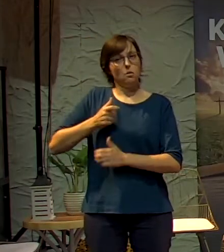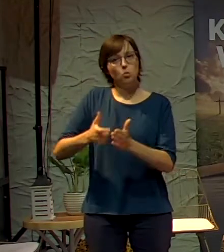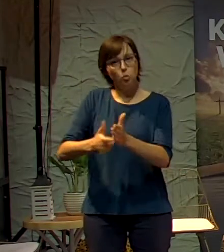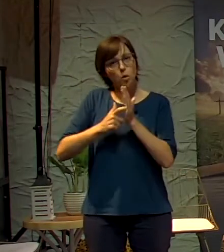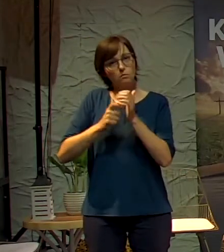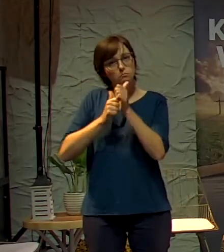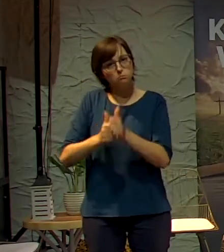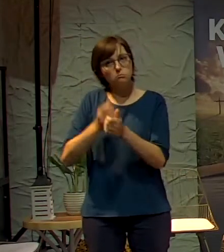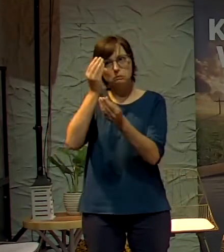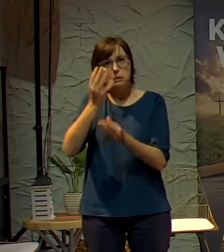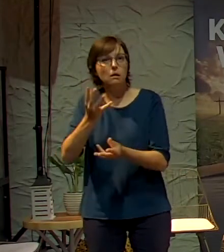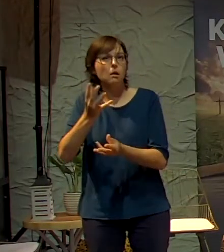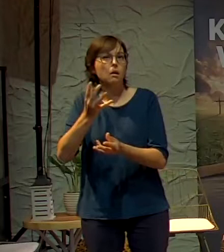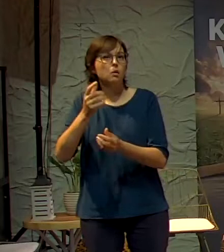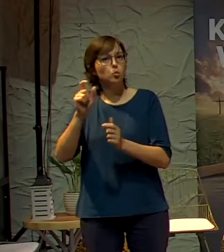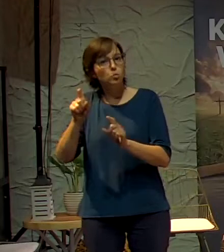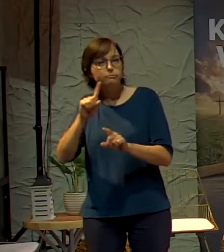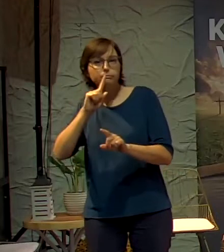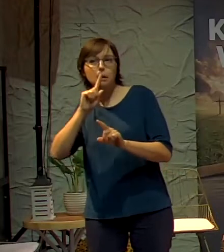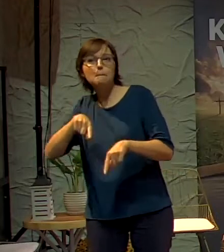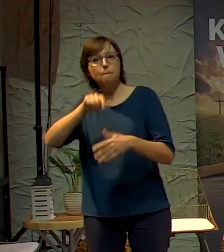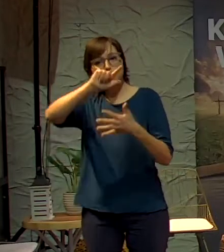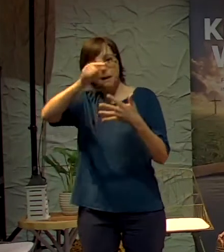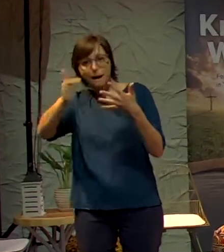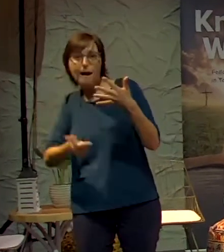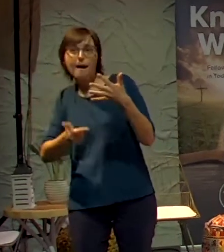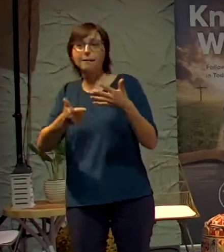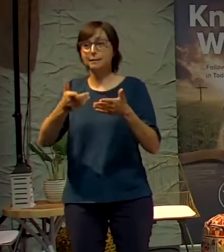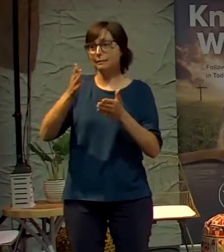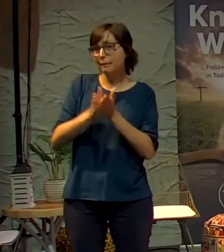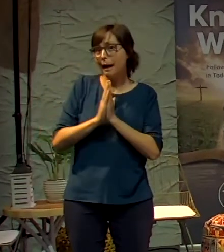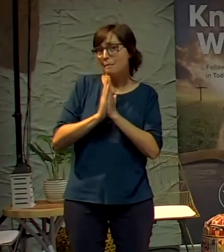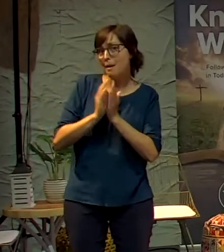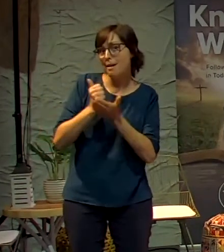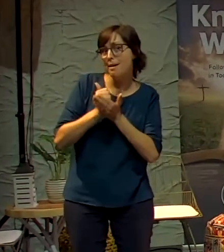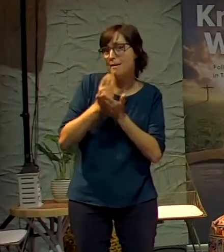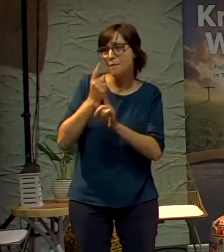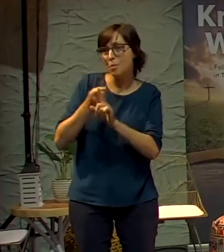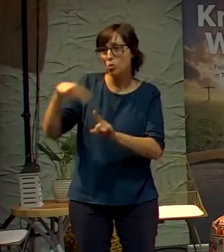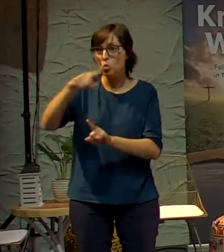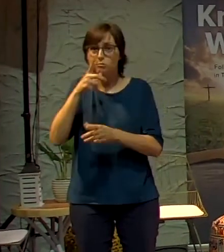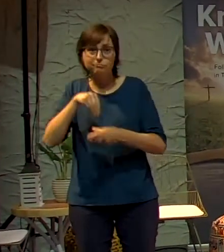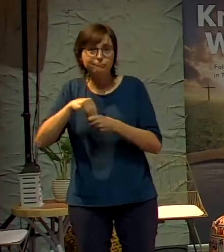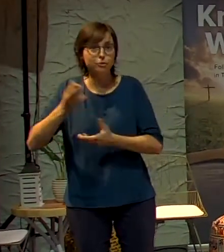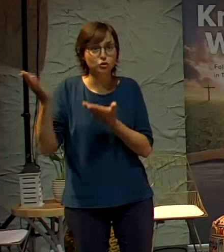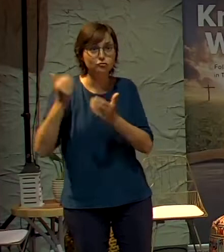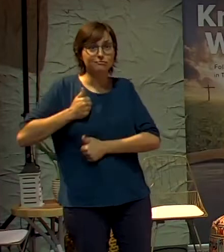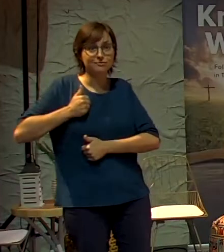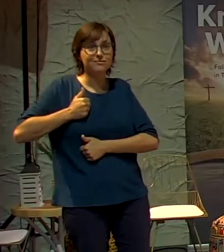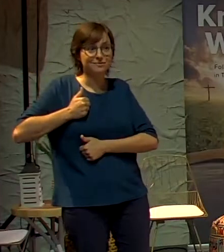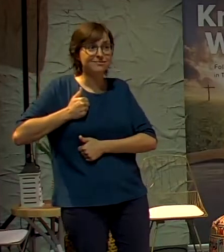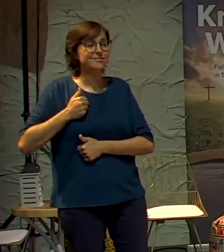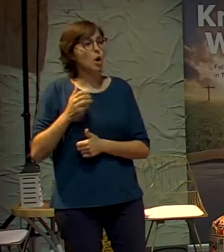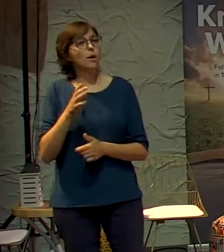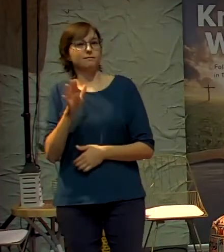obedience, without chain of command. Can I get an amen from anyone who served? Okay, that's true. Even those of us who